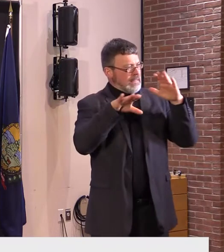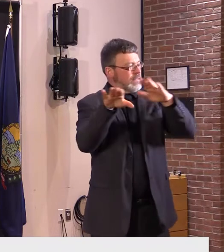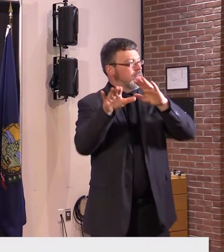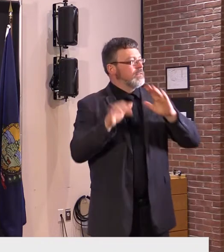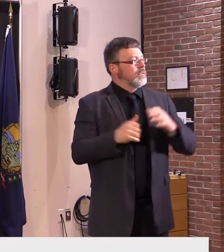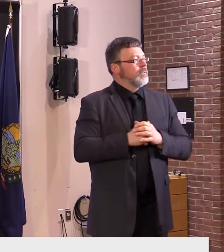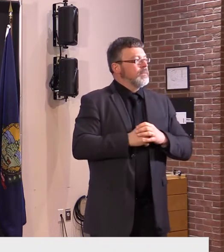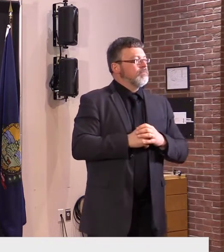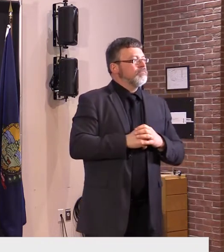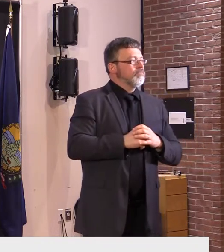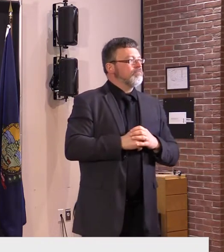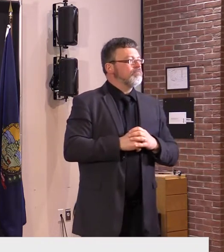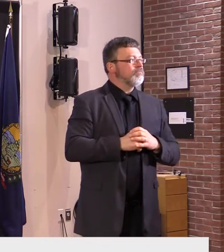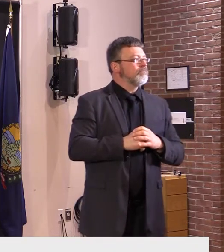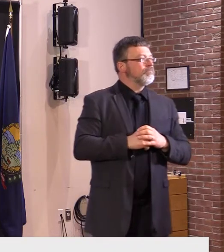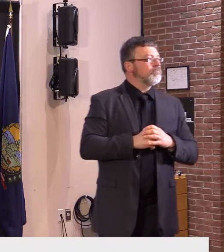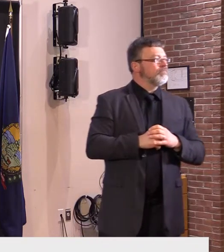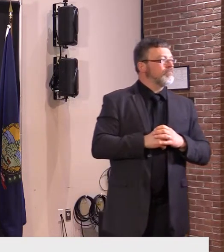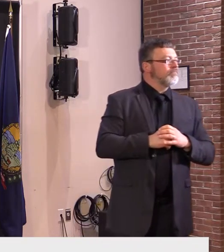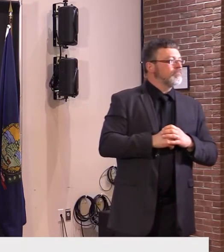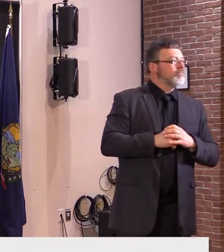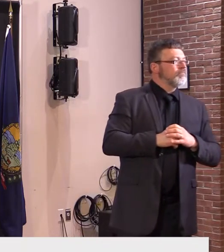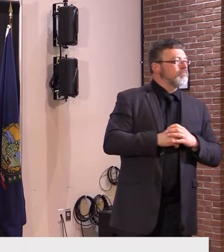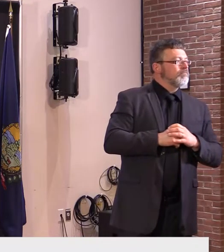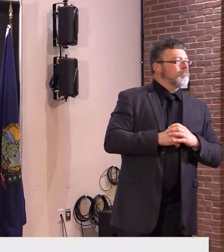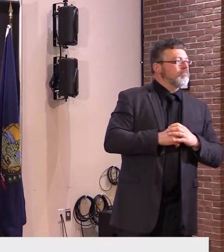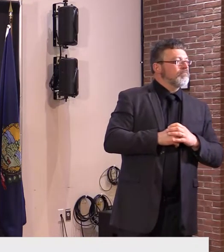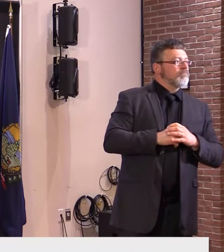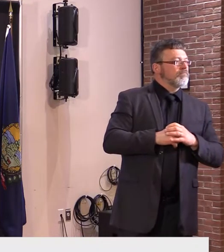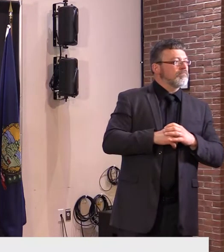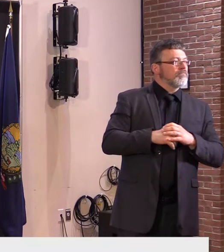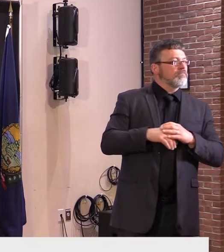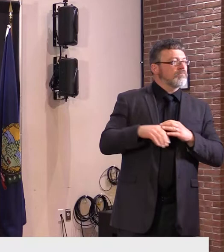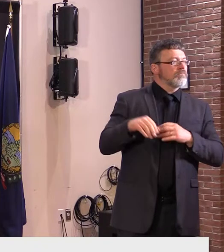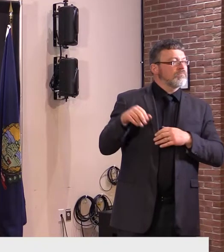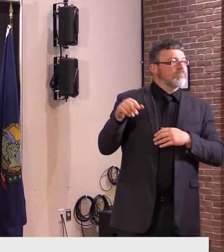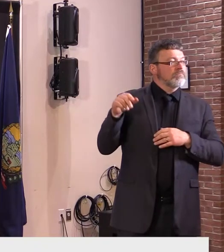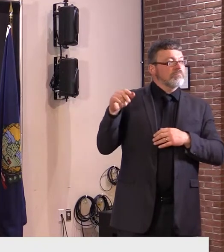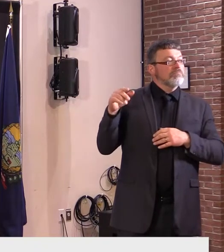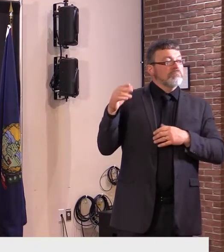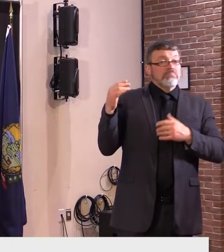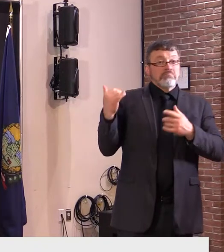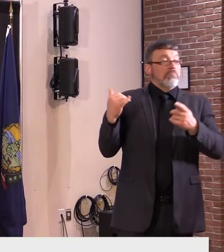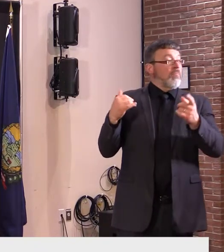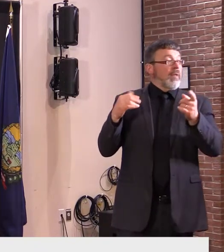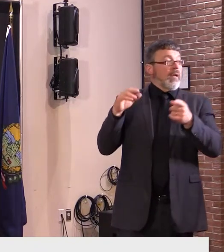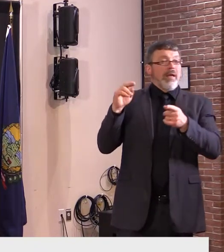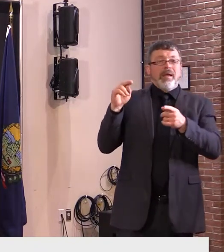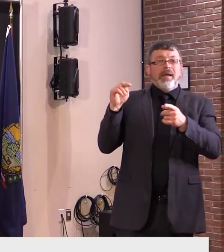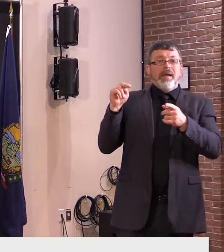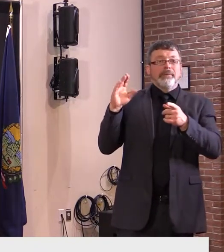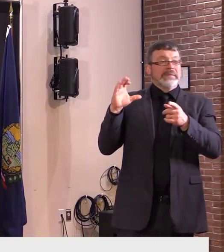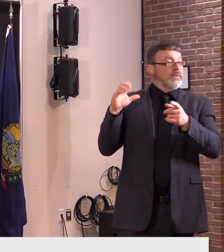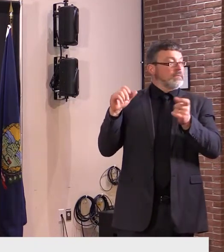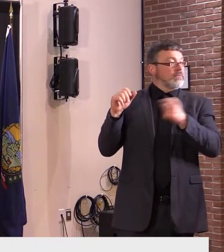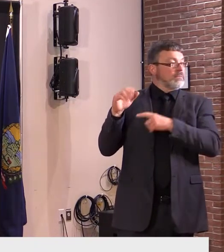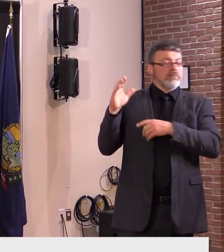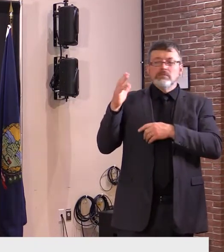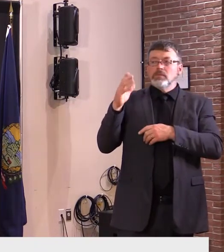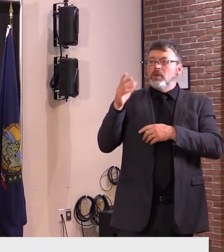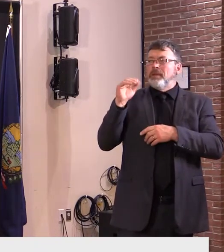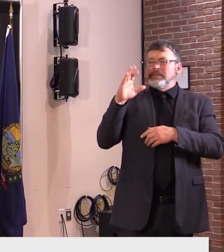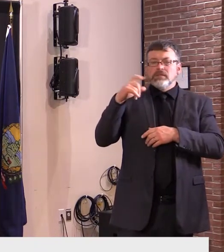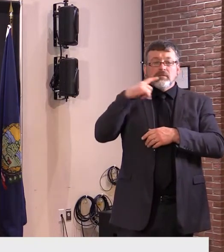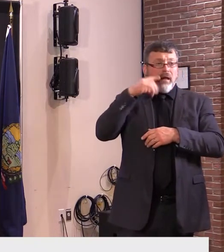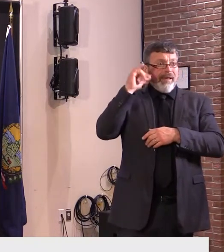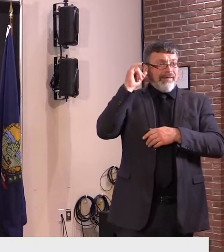are re-elected for governor, I guess, what are some goals that you would have for you and your team moving forward? Yeah, I mean, what you see is what you get.